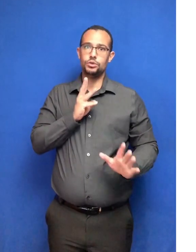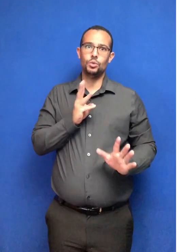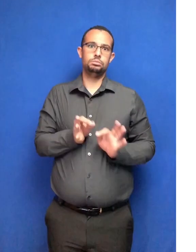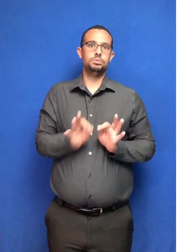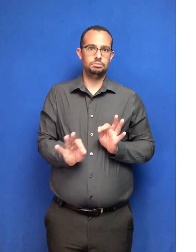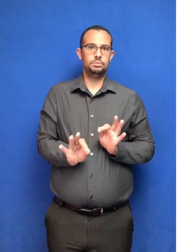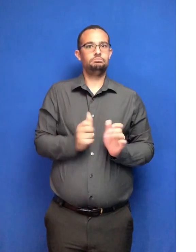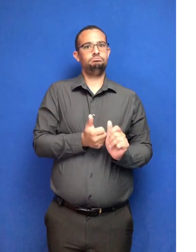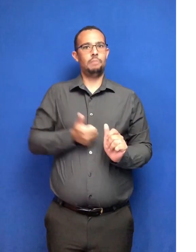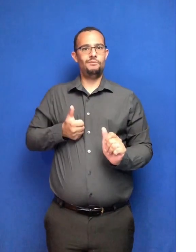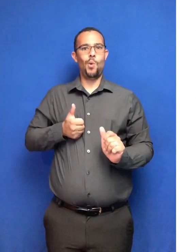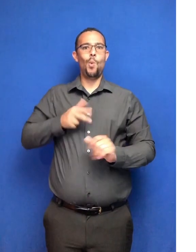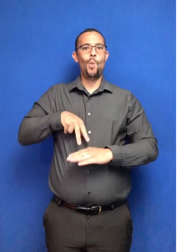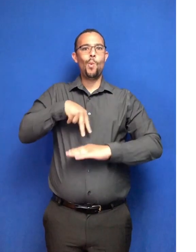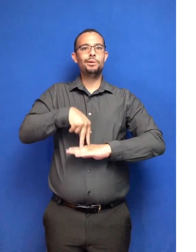floodwaters whenever possible.